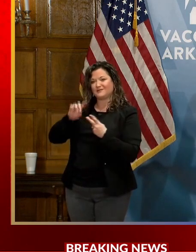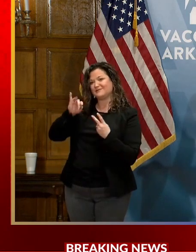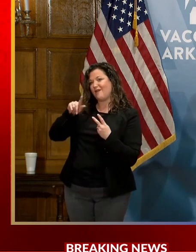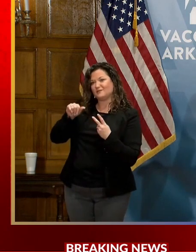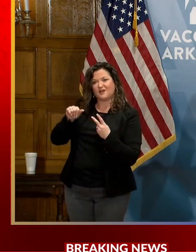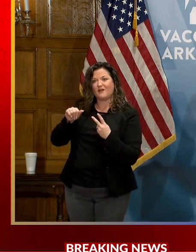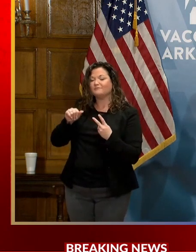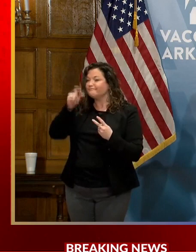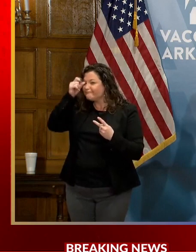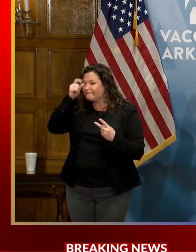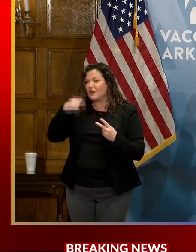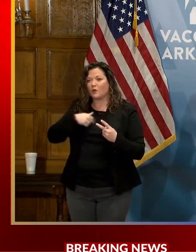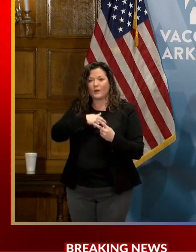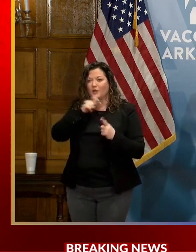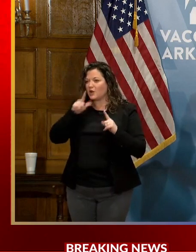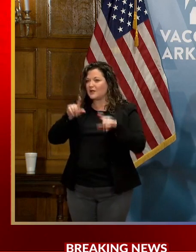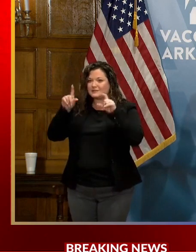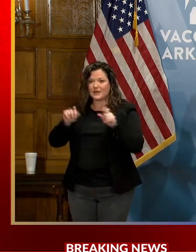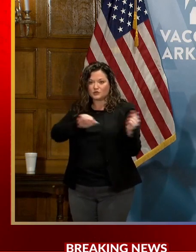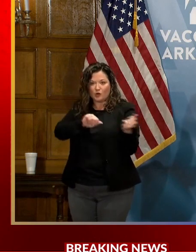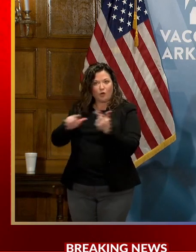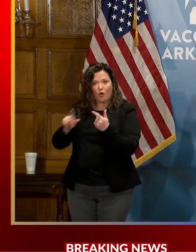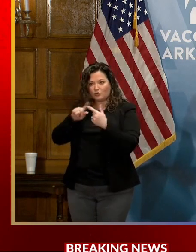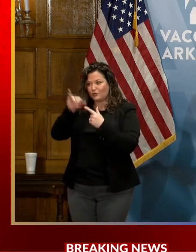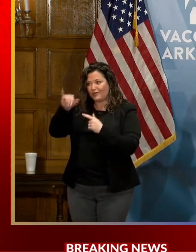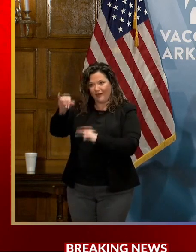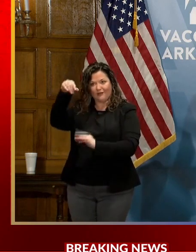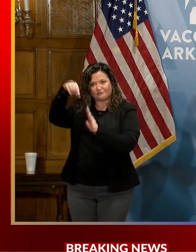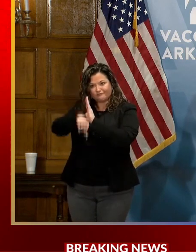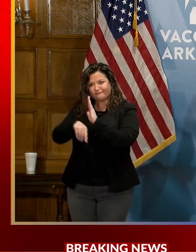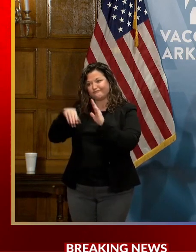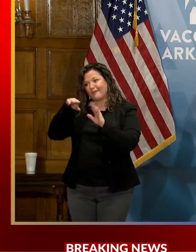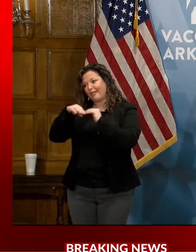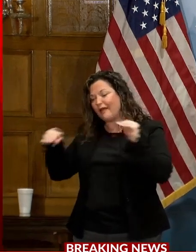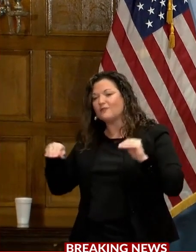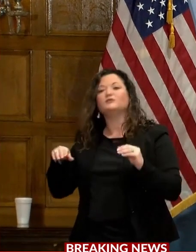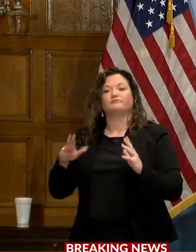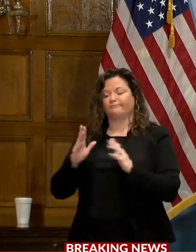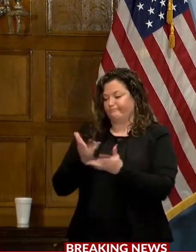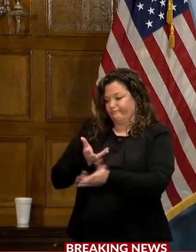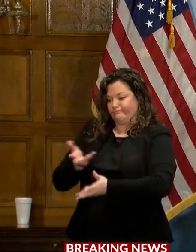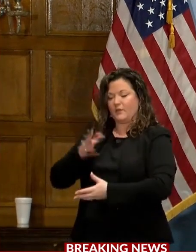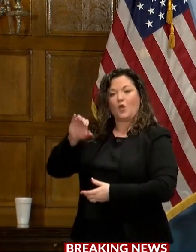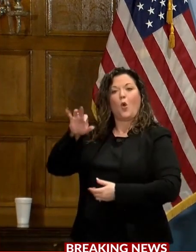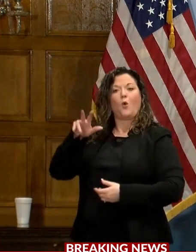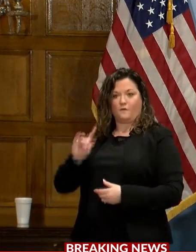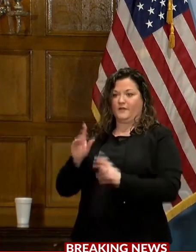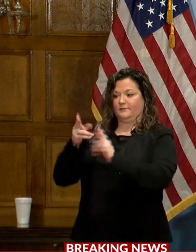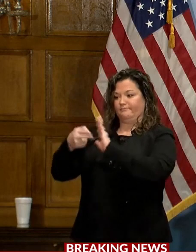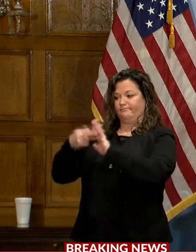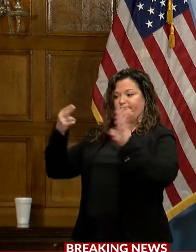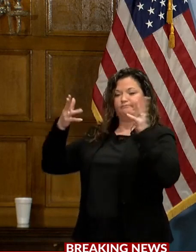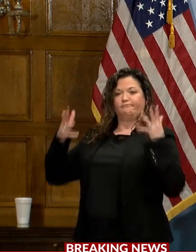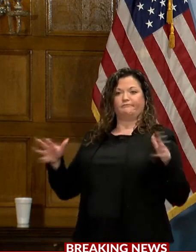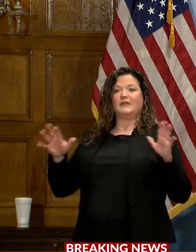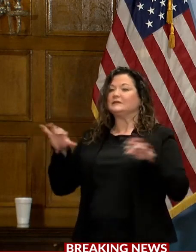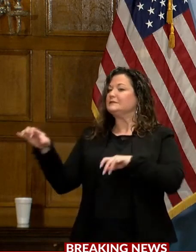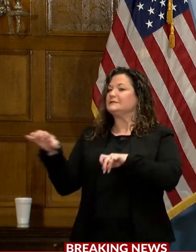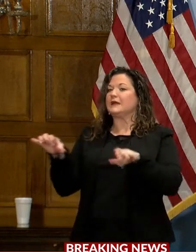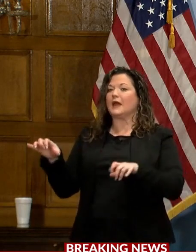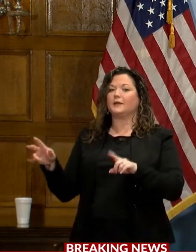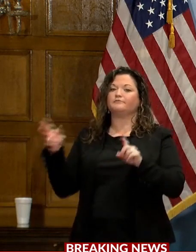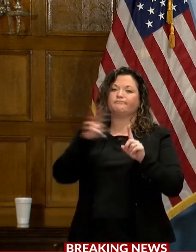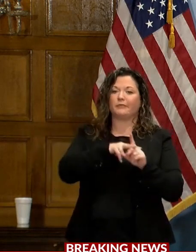not testing everyone to that extent. They're just treated as a COVID patient. The same thing would apply for a death